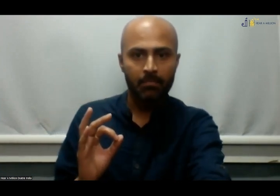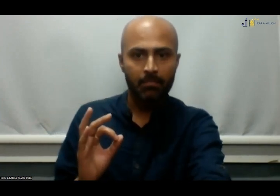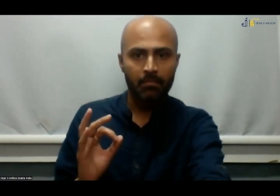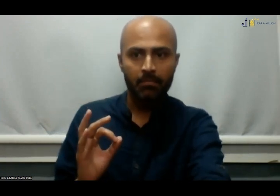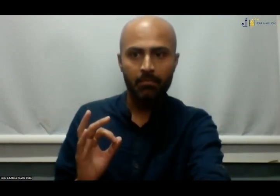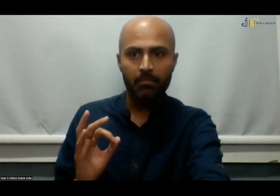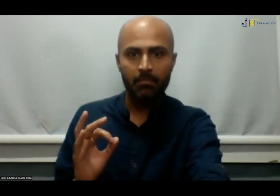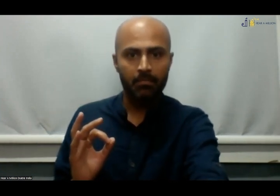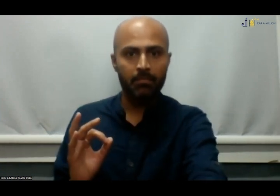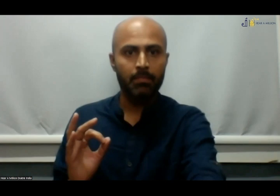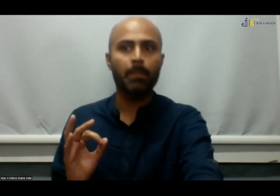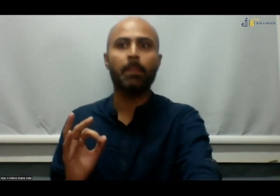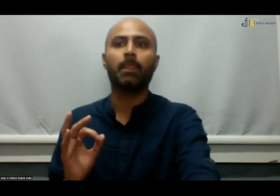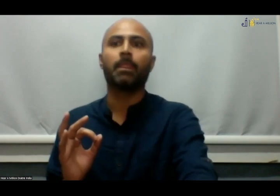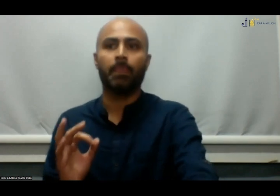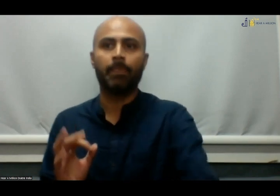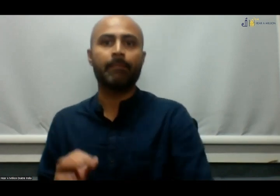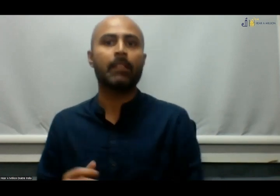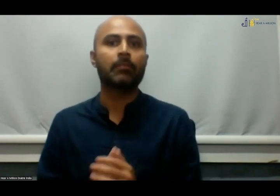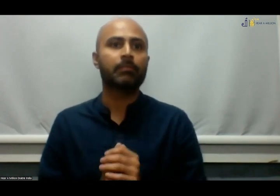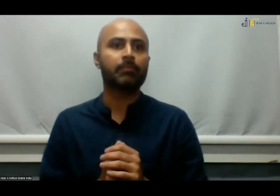much.